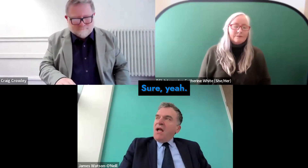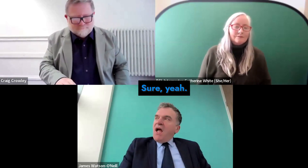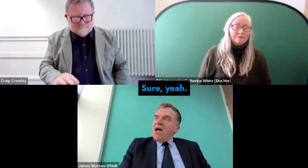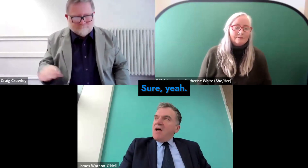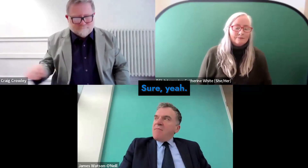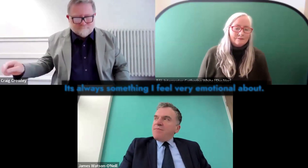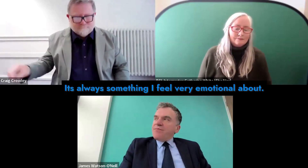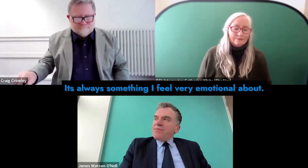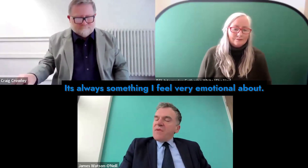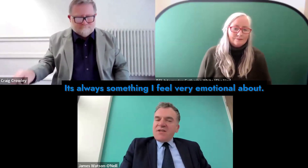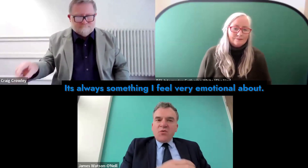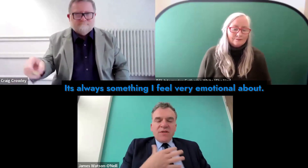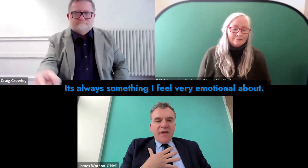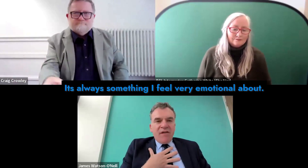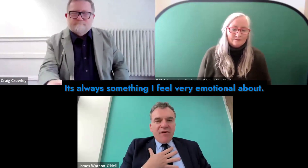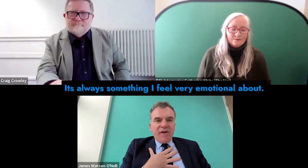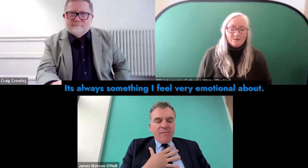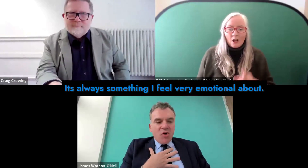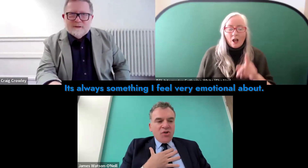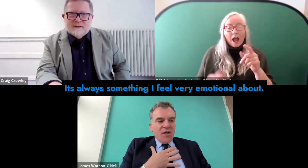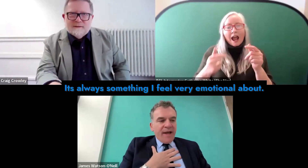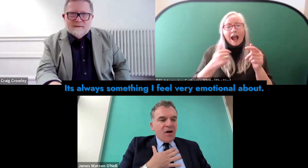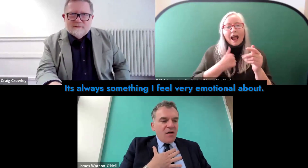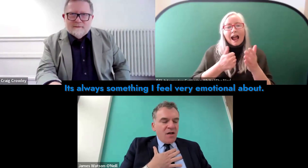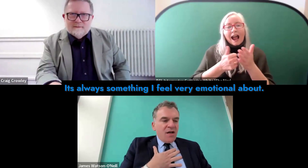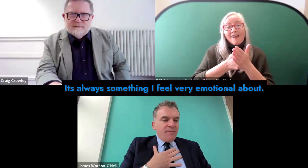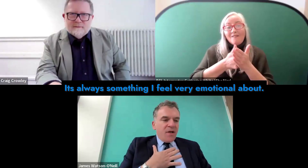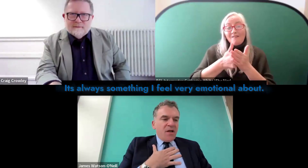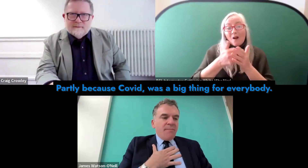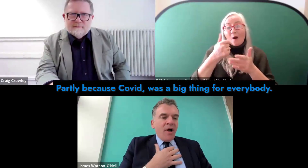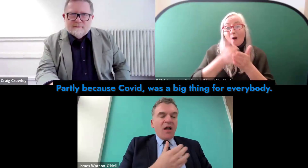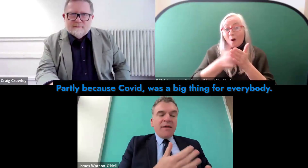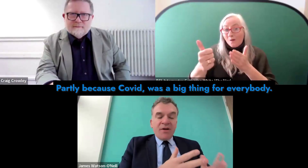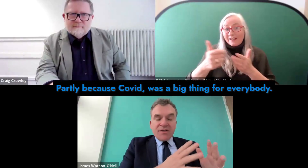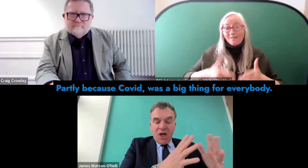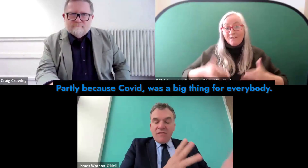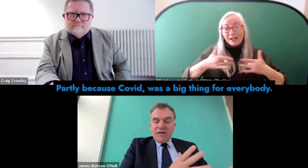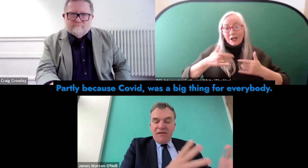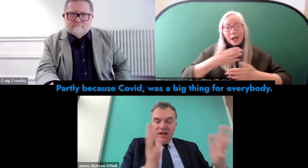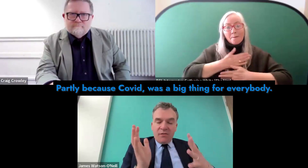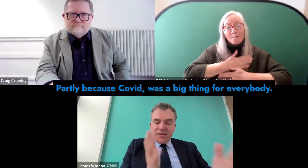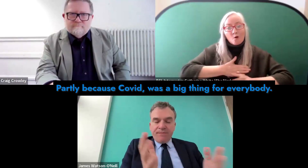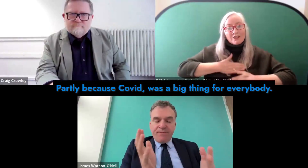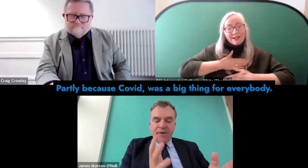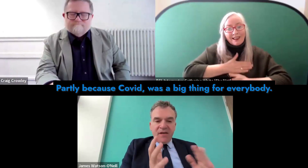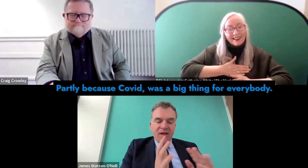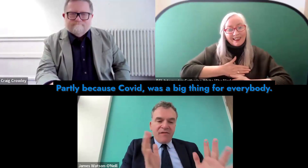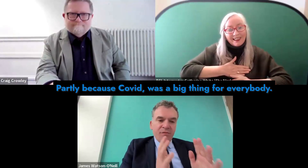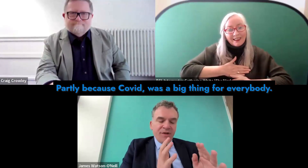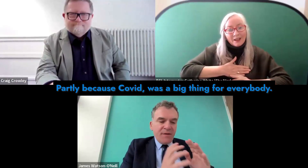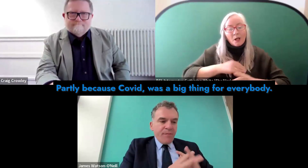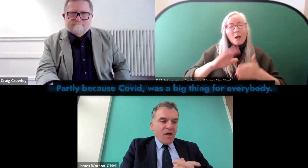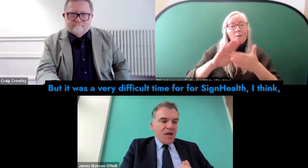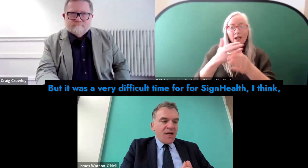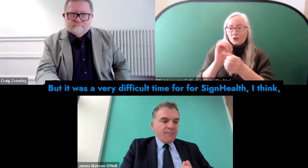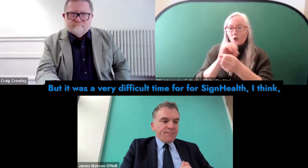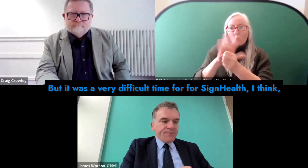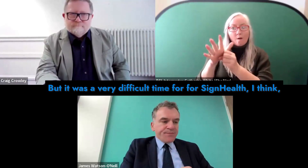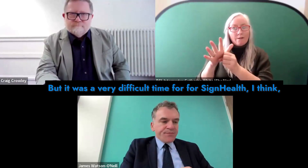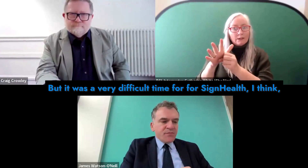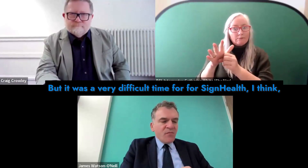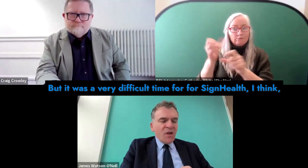yeah. Um, it's always something I feel very emotional about, partly because COVID, I think, was a big thing for everybody,